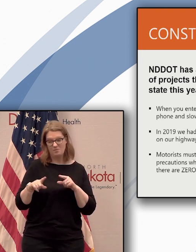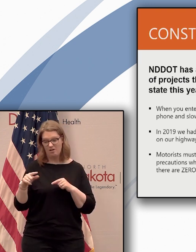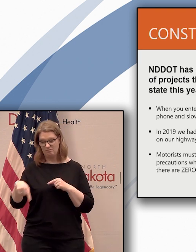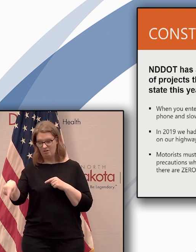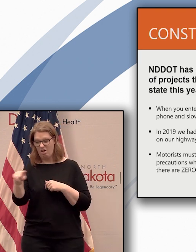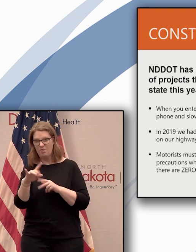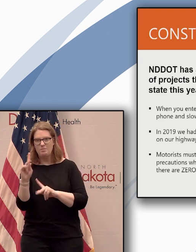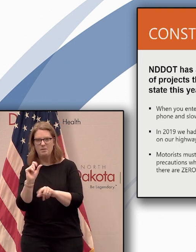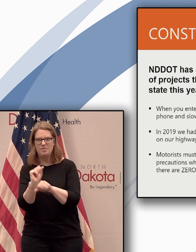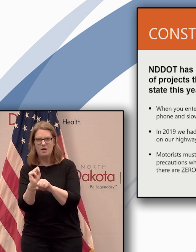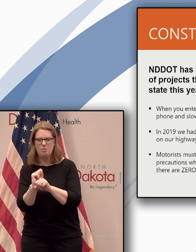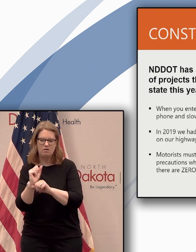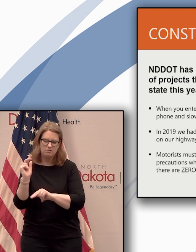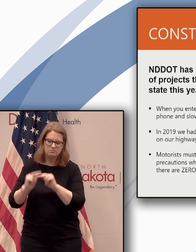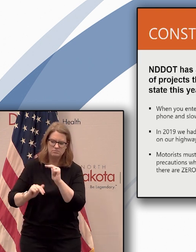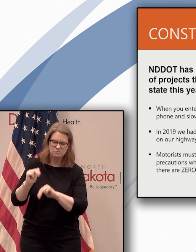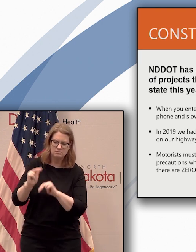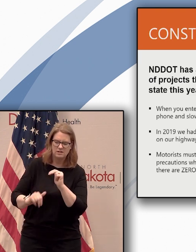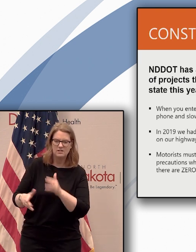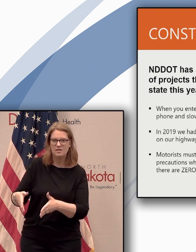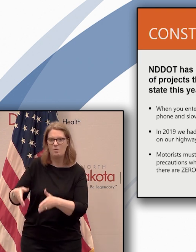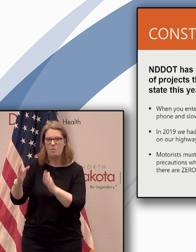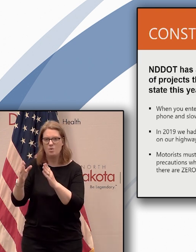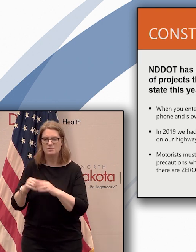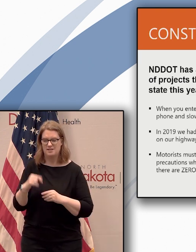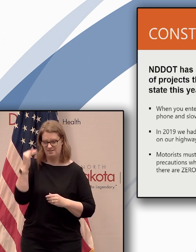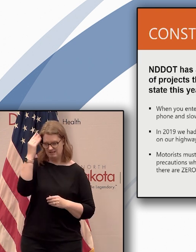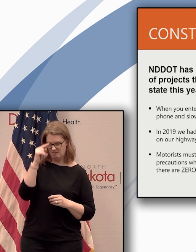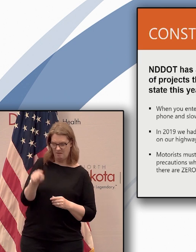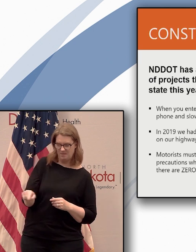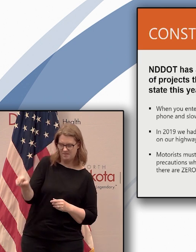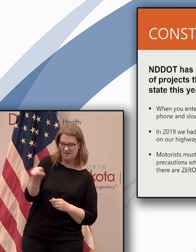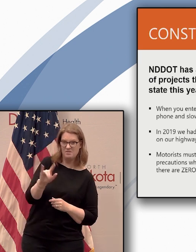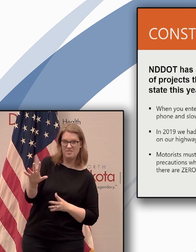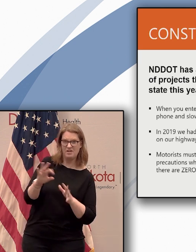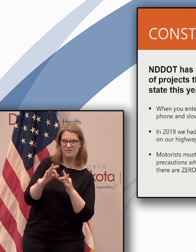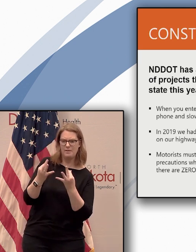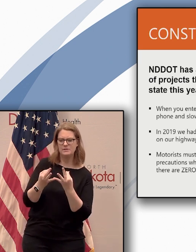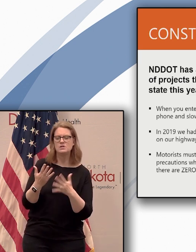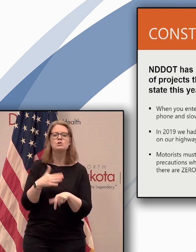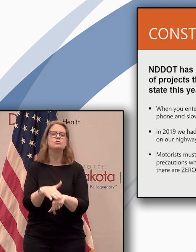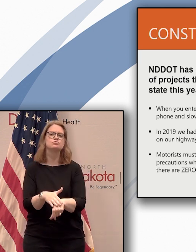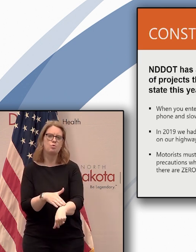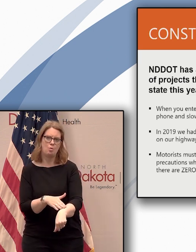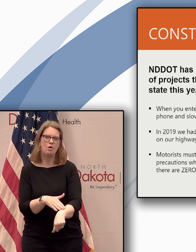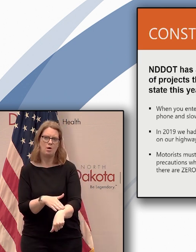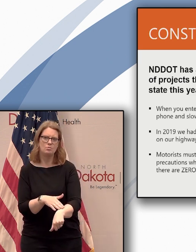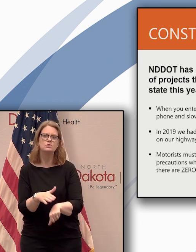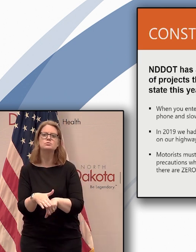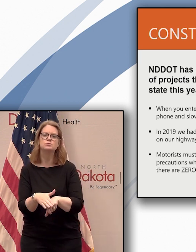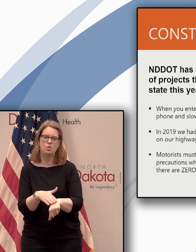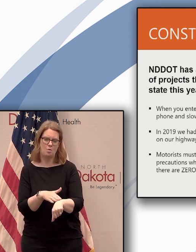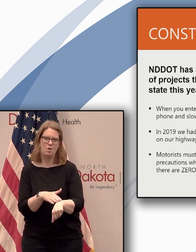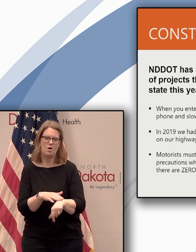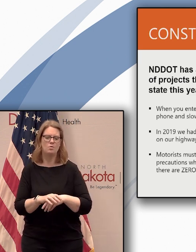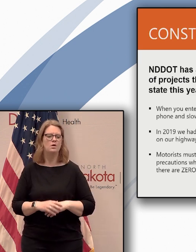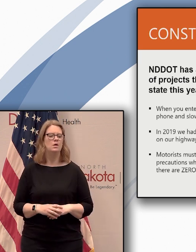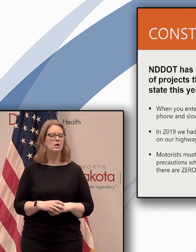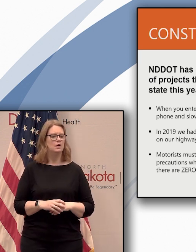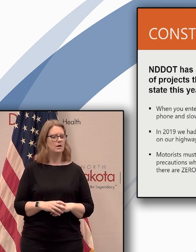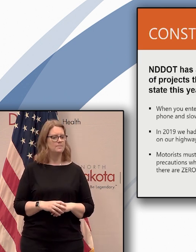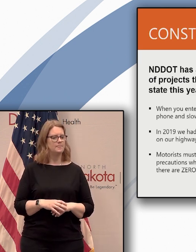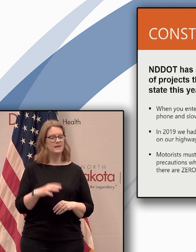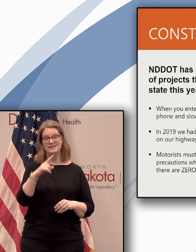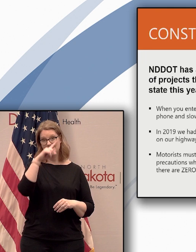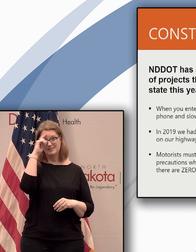the people that work construction for the state of North Dakota. Think about them and their families and slow down. And another last note, this is